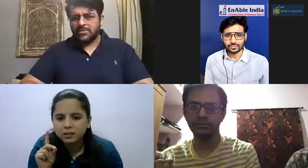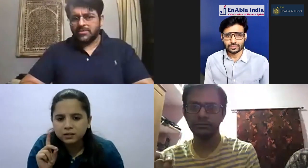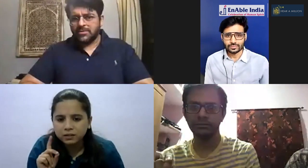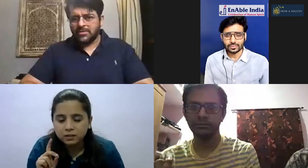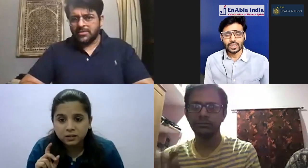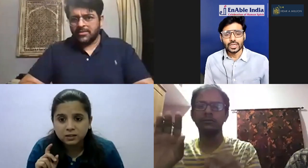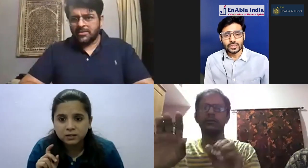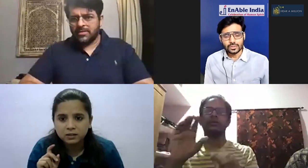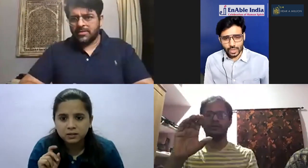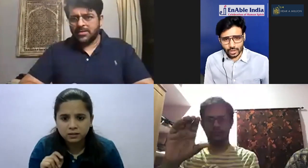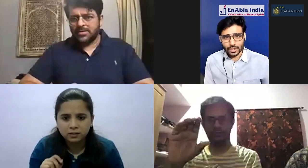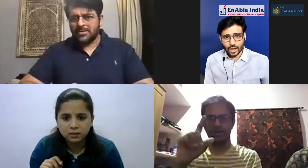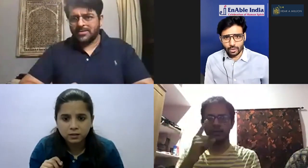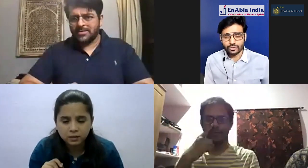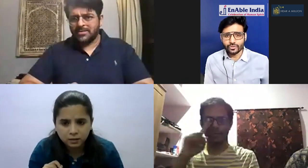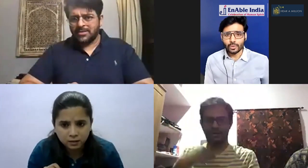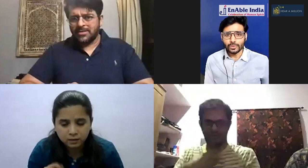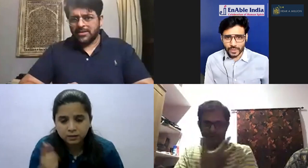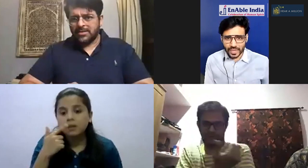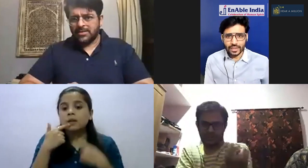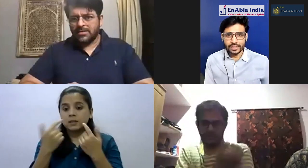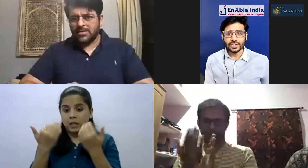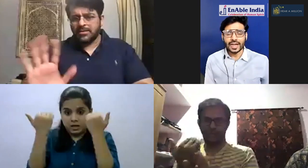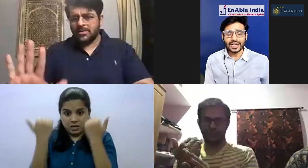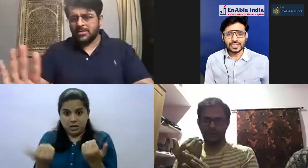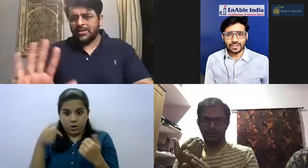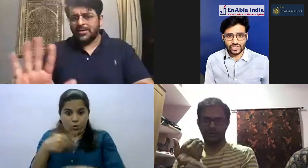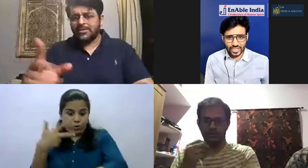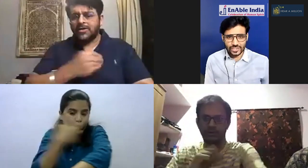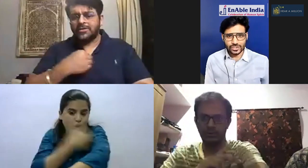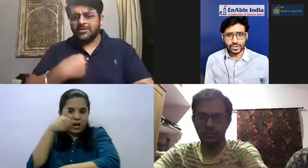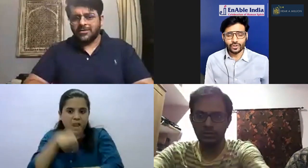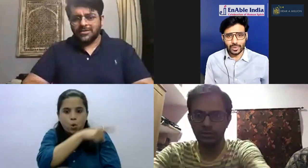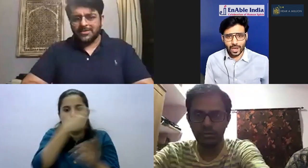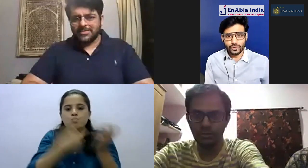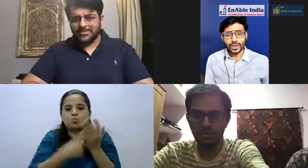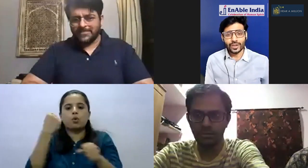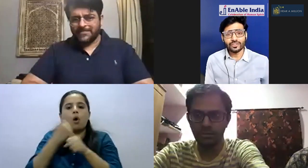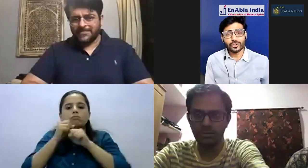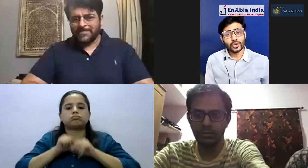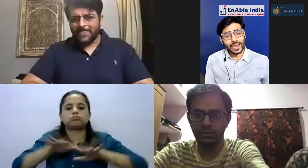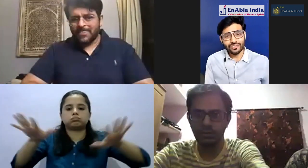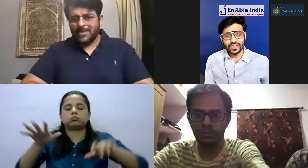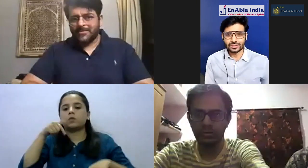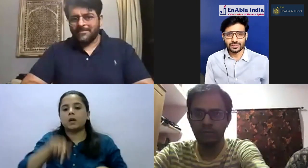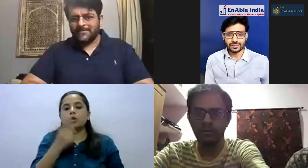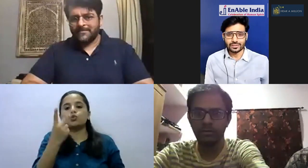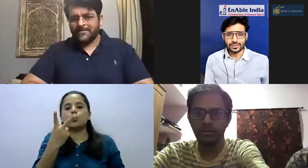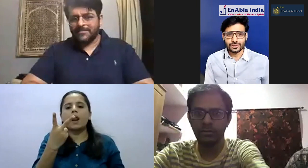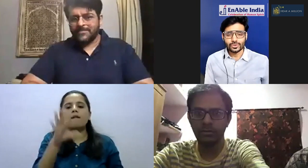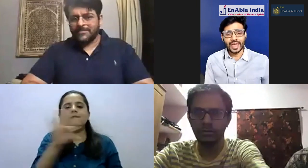again? So now from today, the guidelines have changed. From now, you can wait for 12